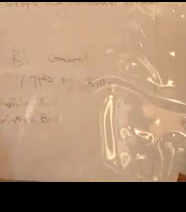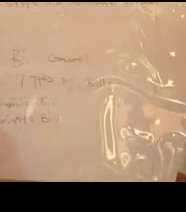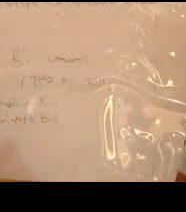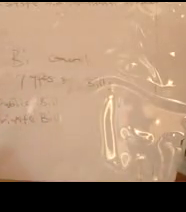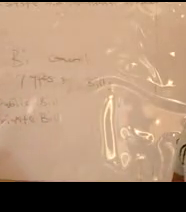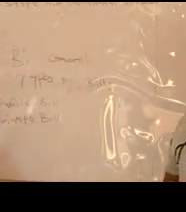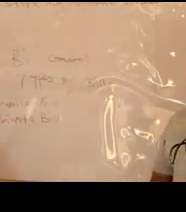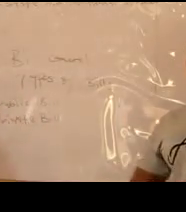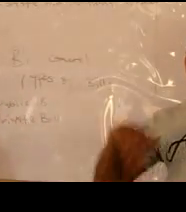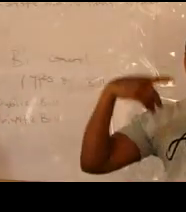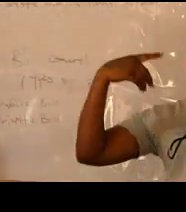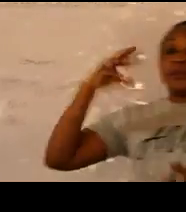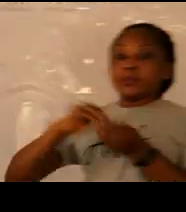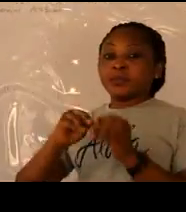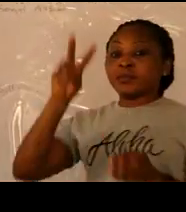Now this private bill